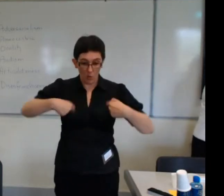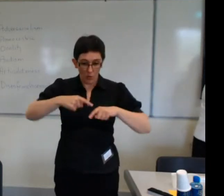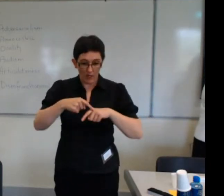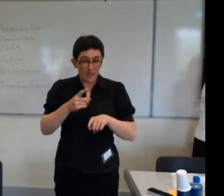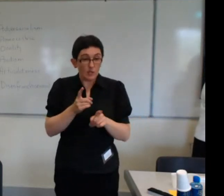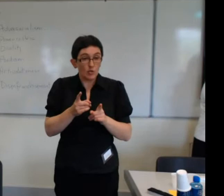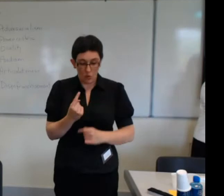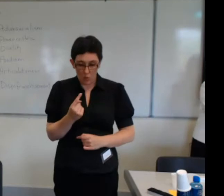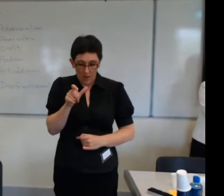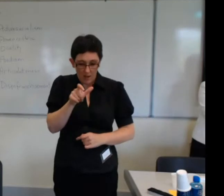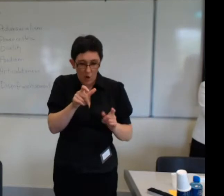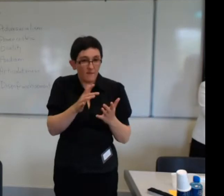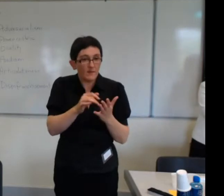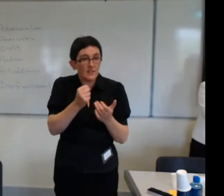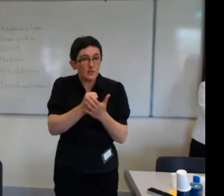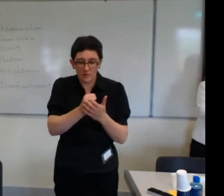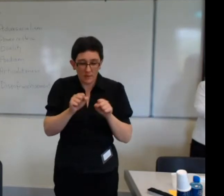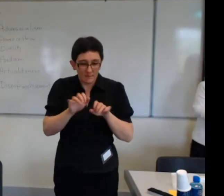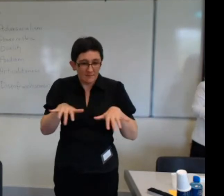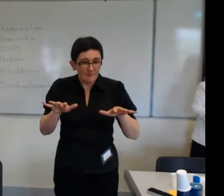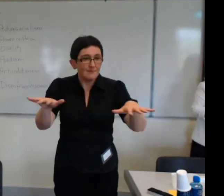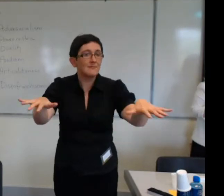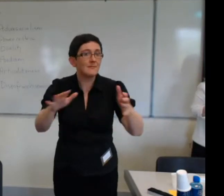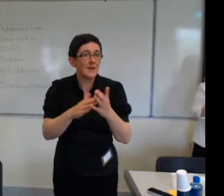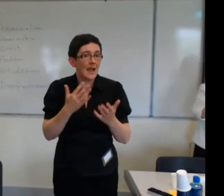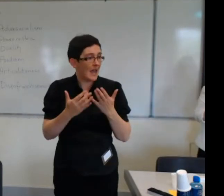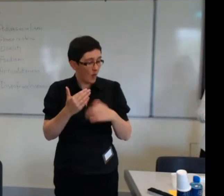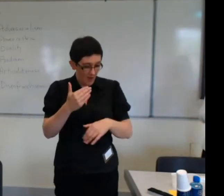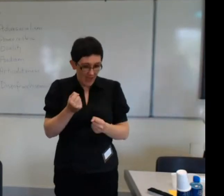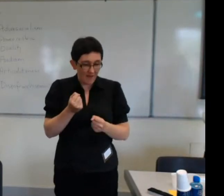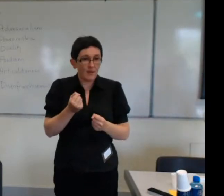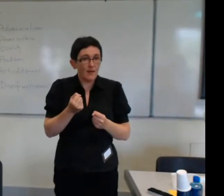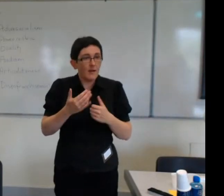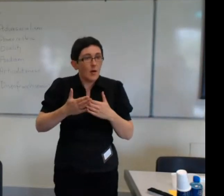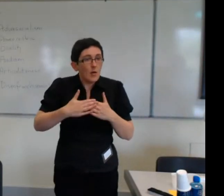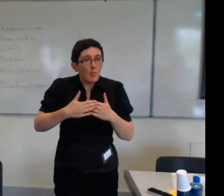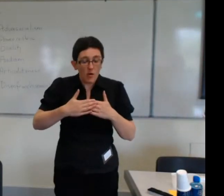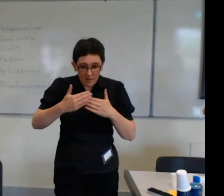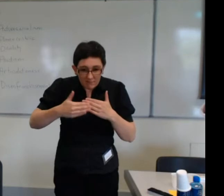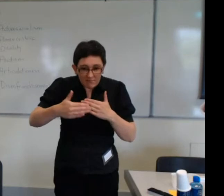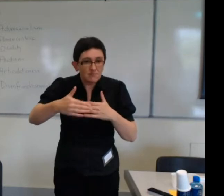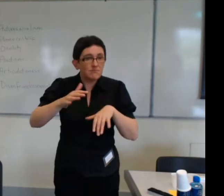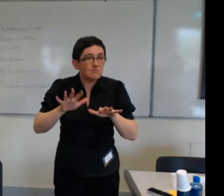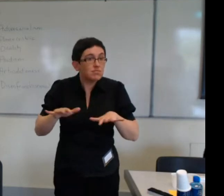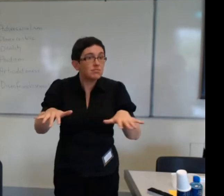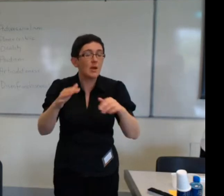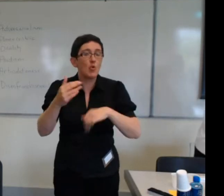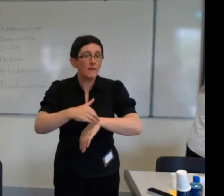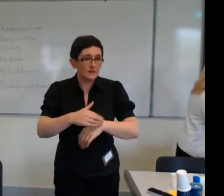serve 15 students a year? How does it actually have an increased and incremental impact beyond that? So we do